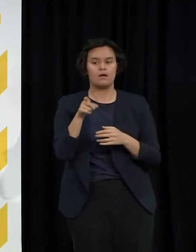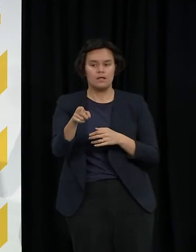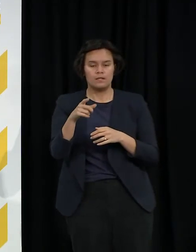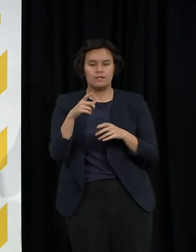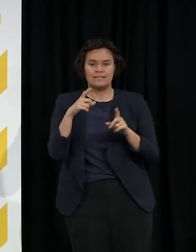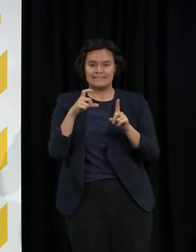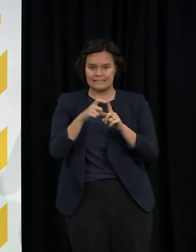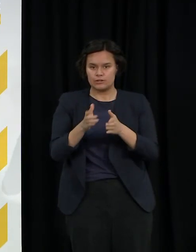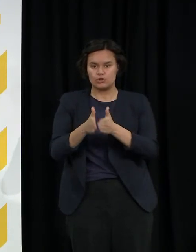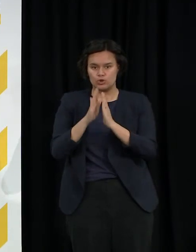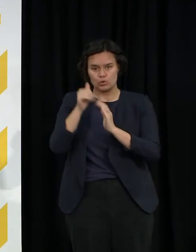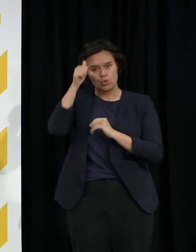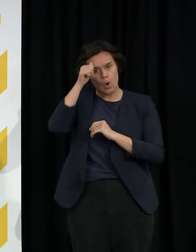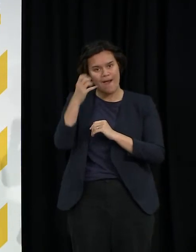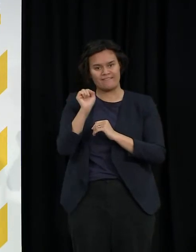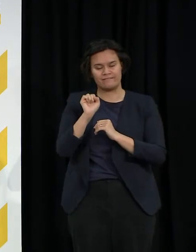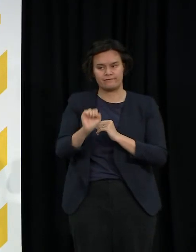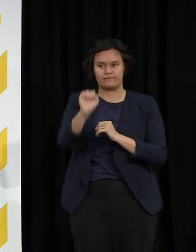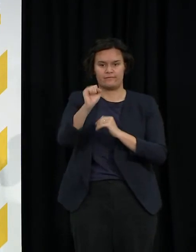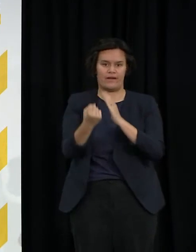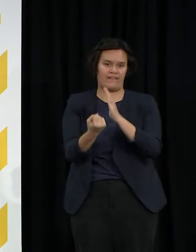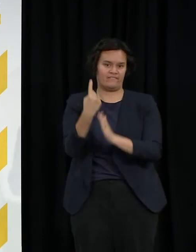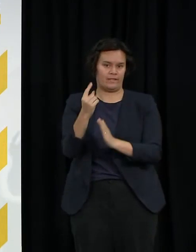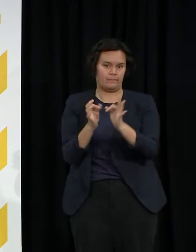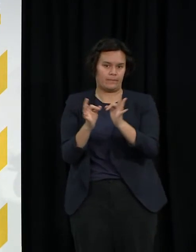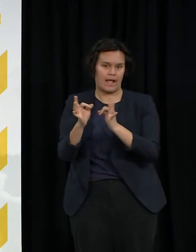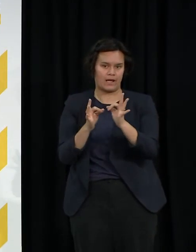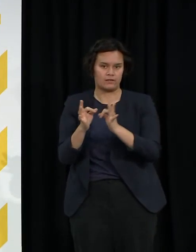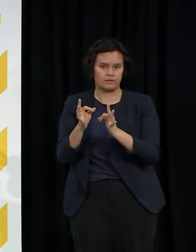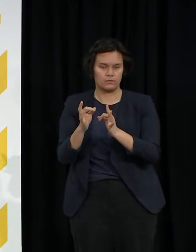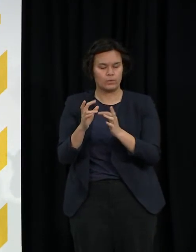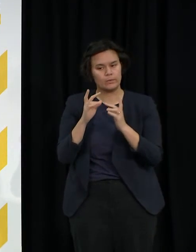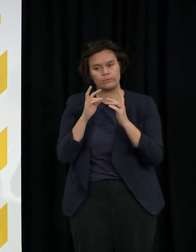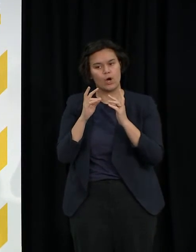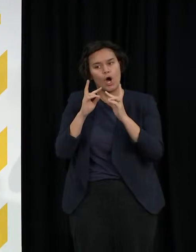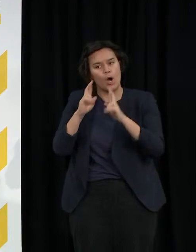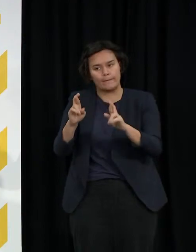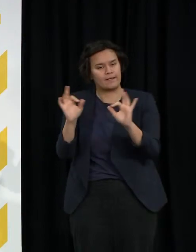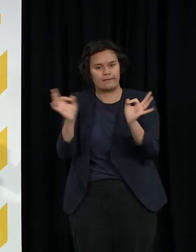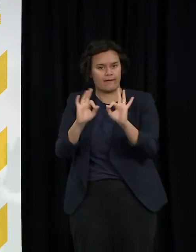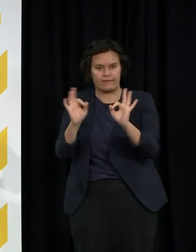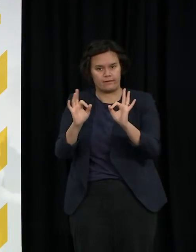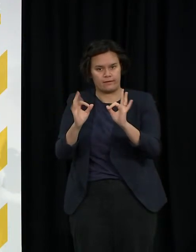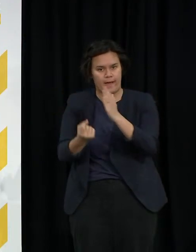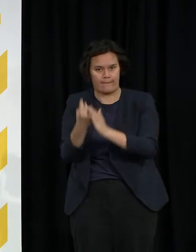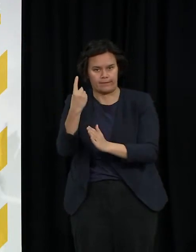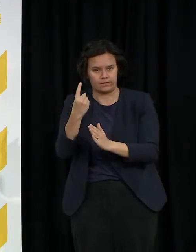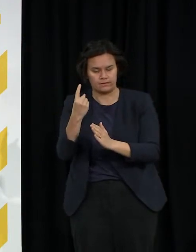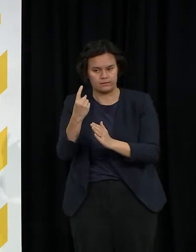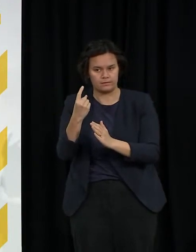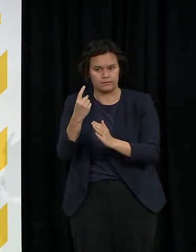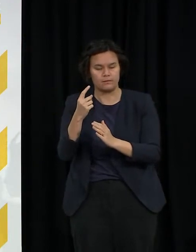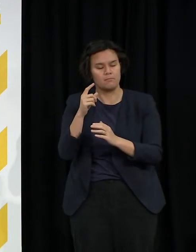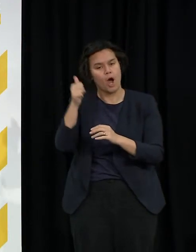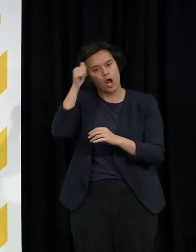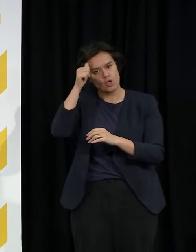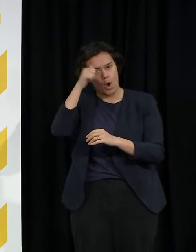have planned, which we would like them not to hold. And I know that there have been conversations there, but I don't have details specifically